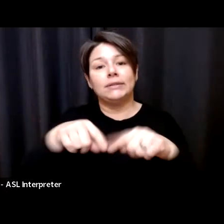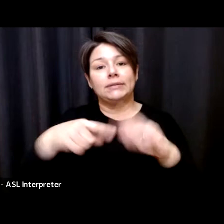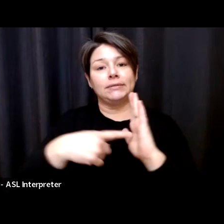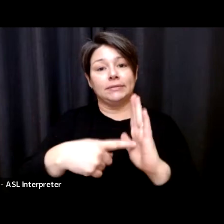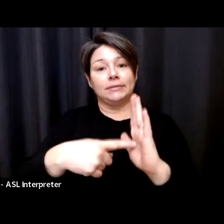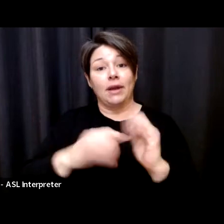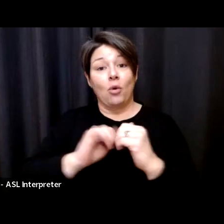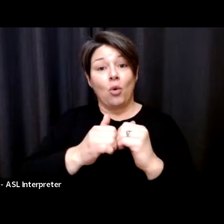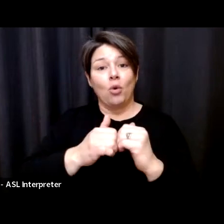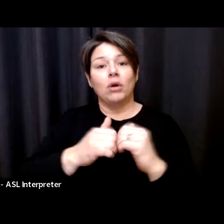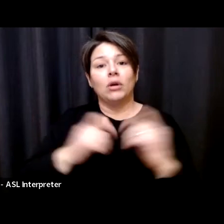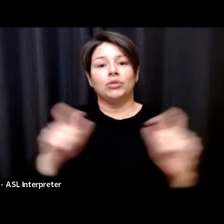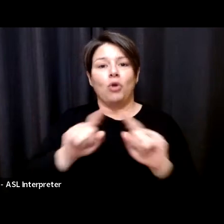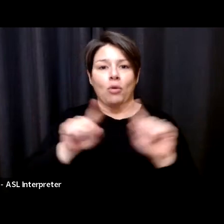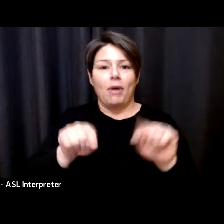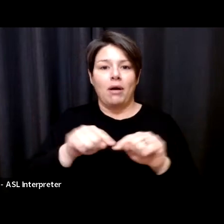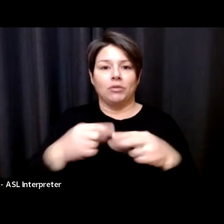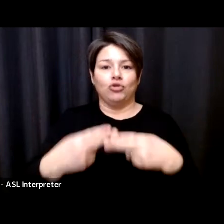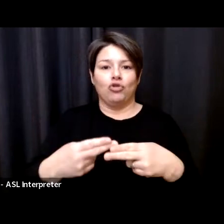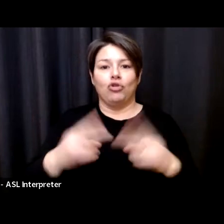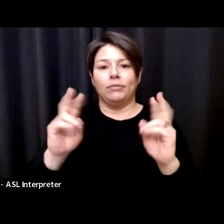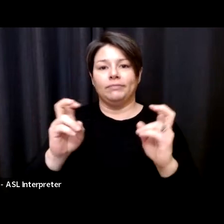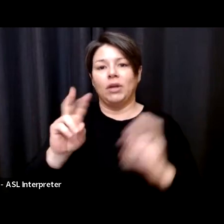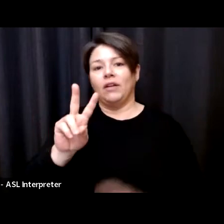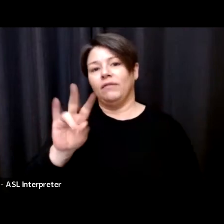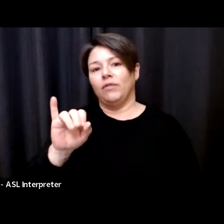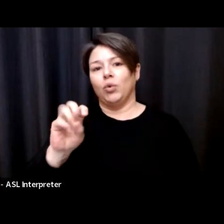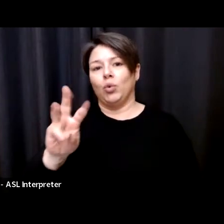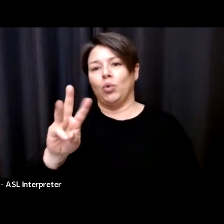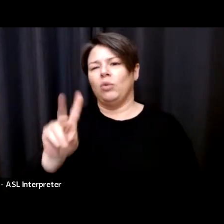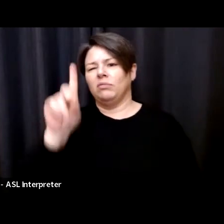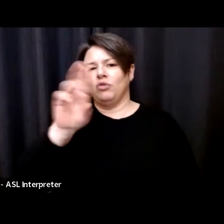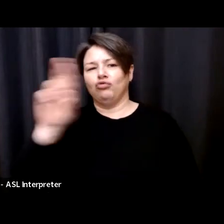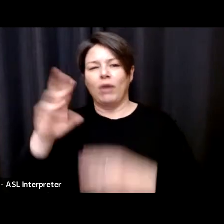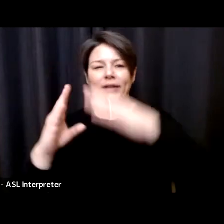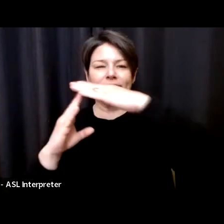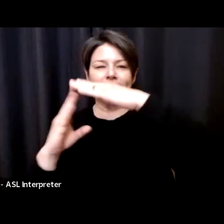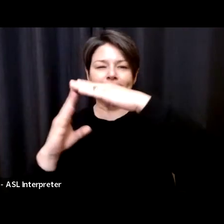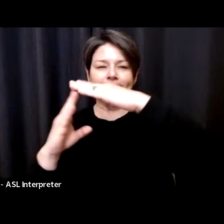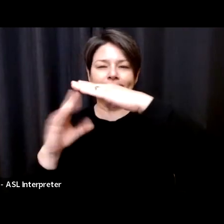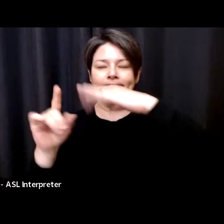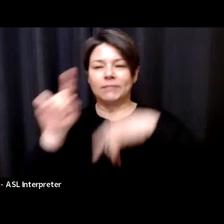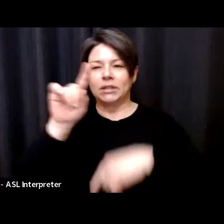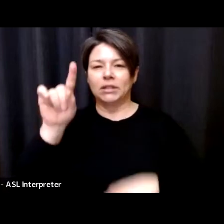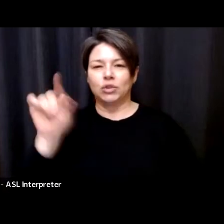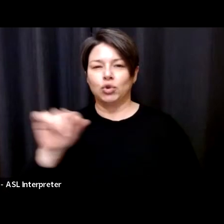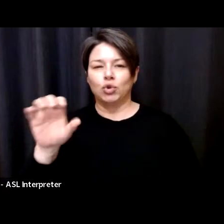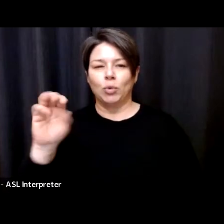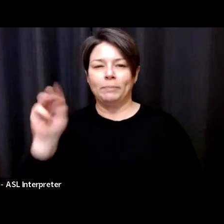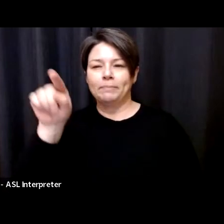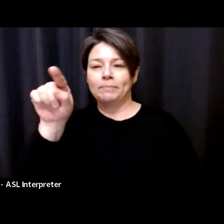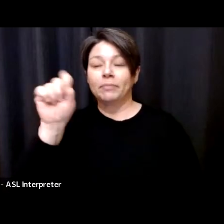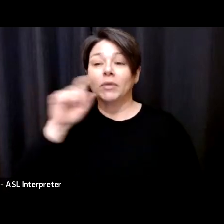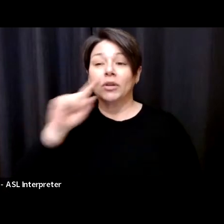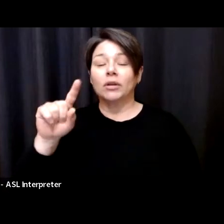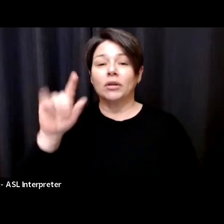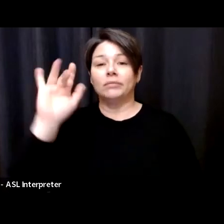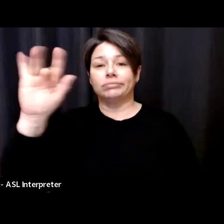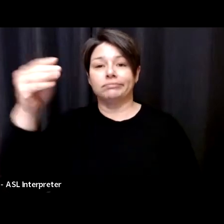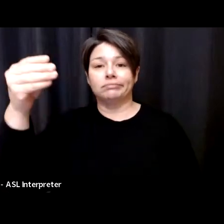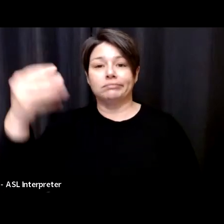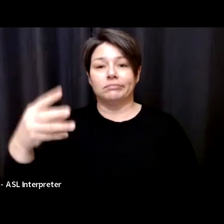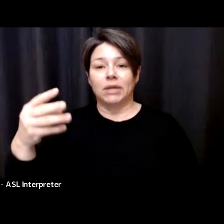in the small box labeled View toward the upper right corner of the Zoom window. You can enable the CC